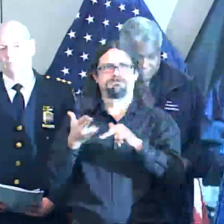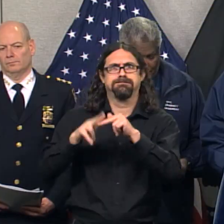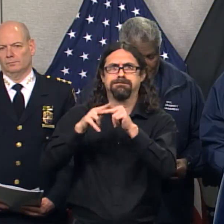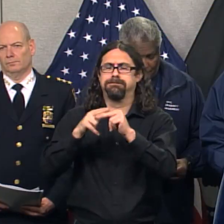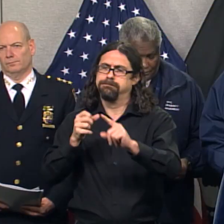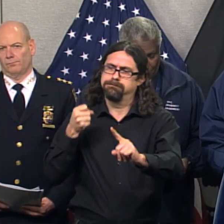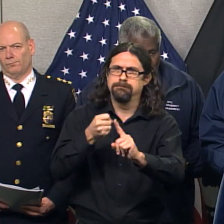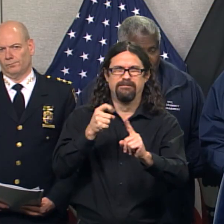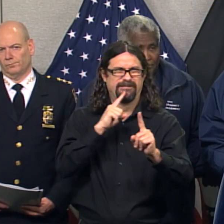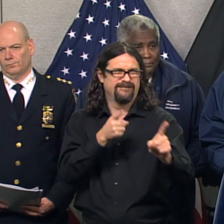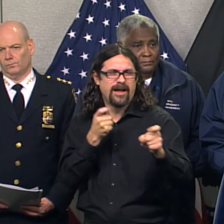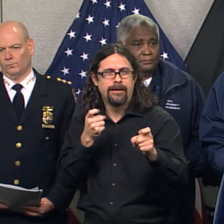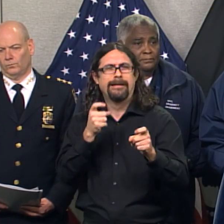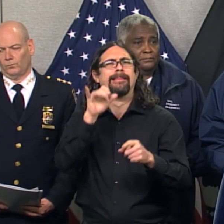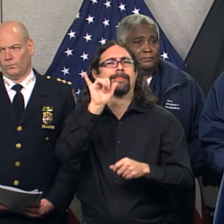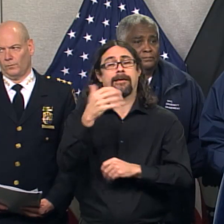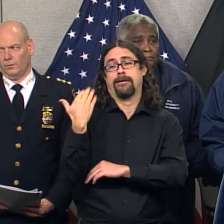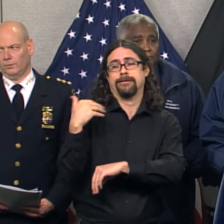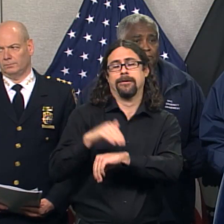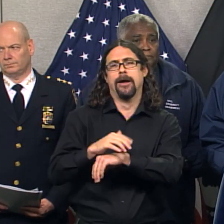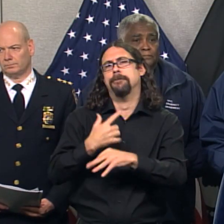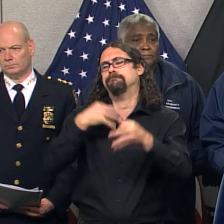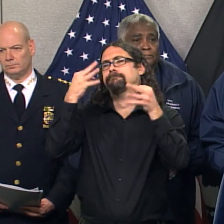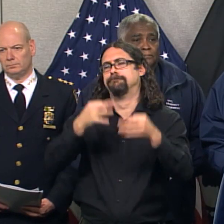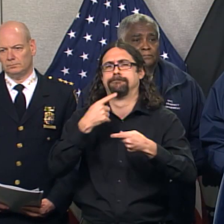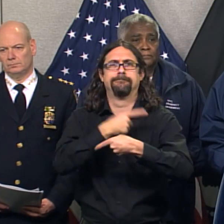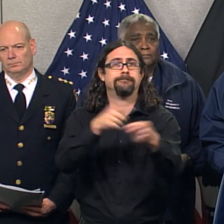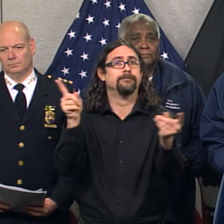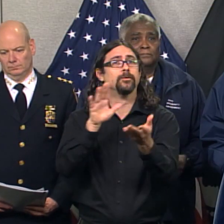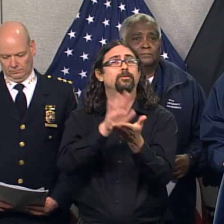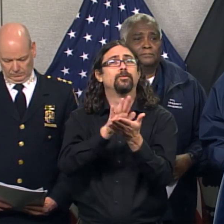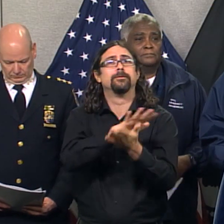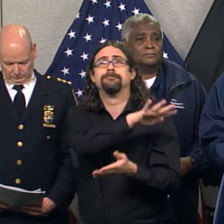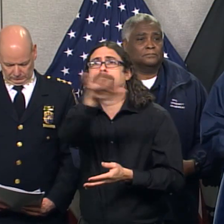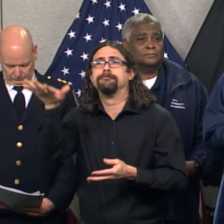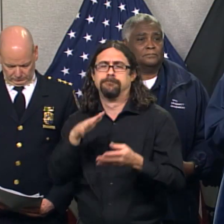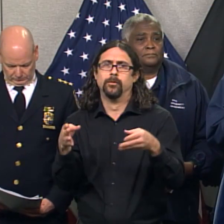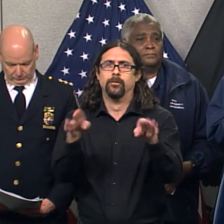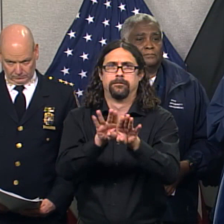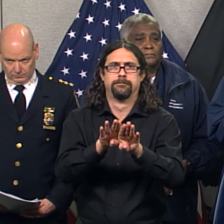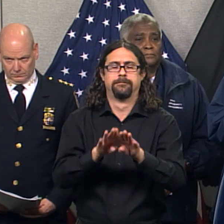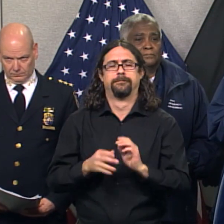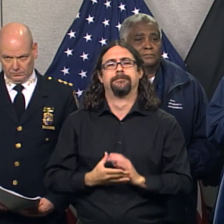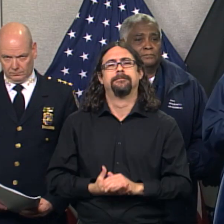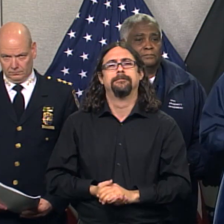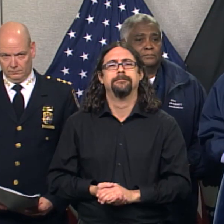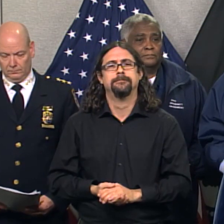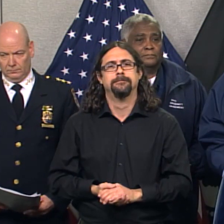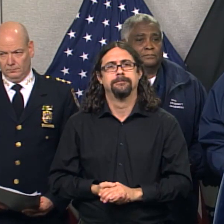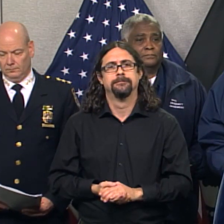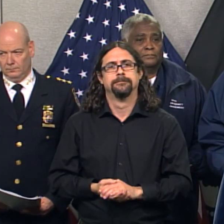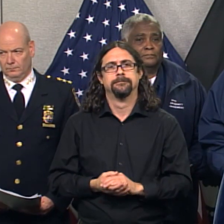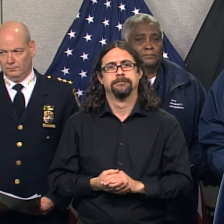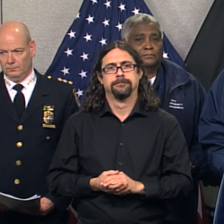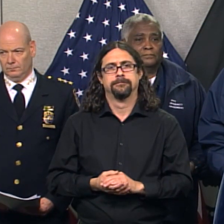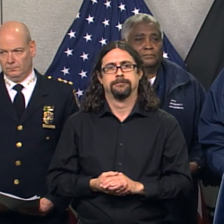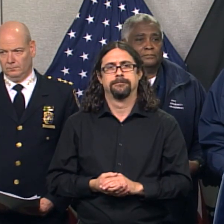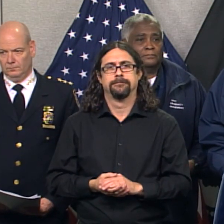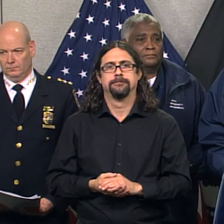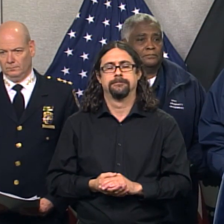large, people have heeded the warnings and acted accordingly, but there's still some things we're going to have to do, and I want to talk about that in a moment.